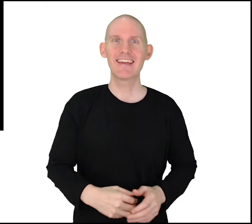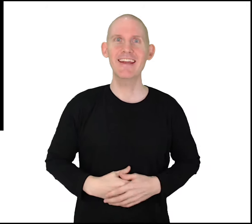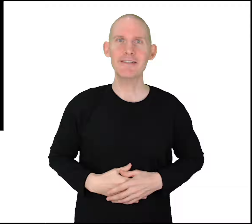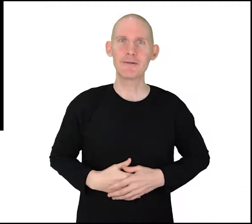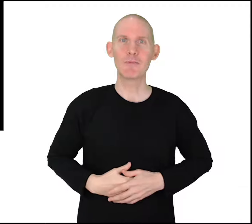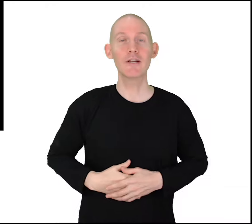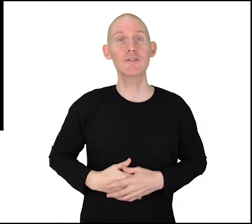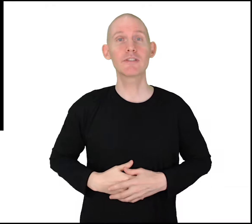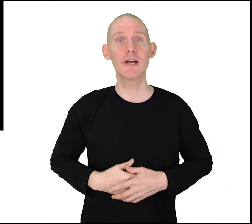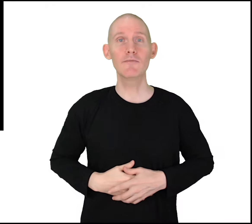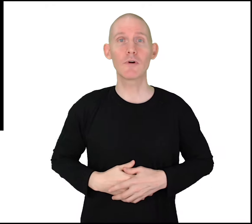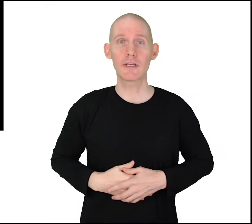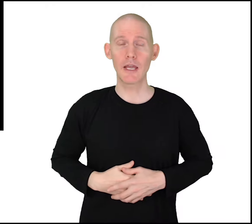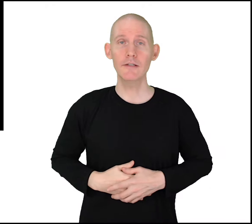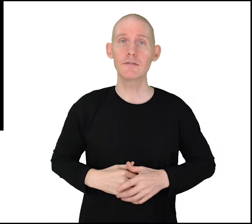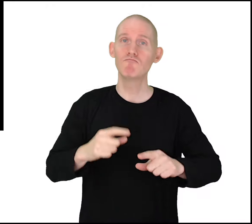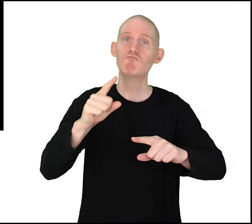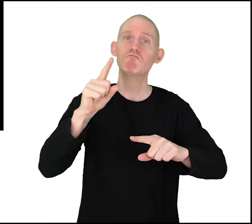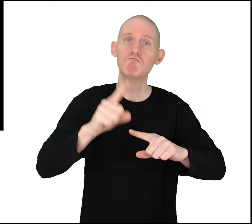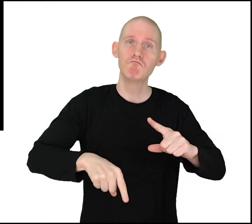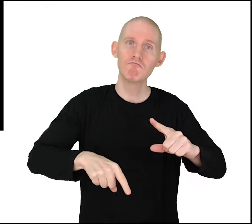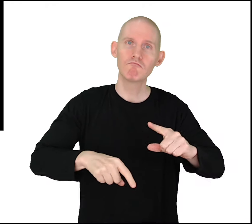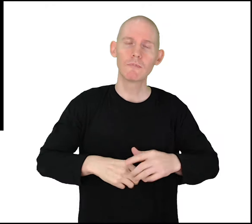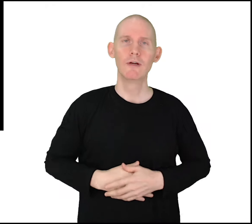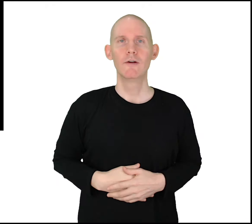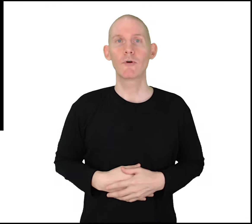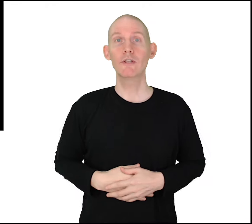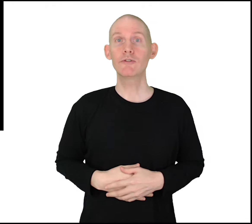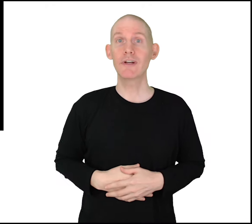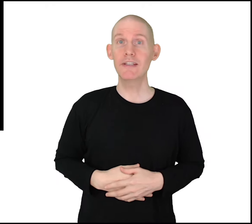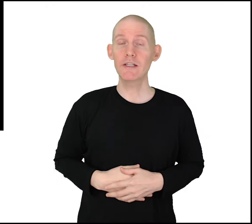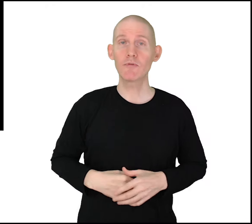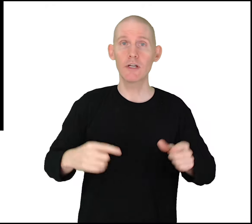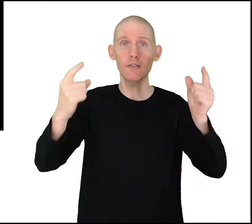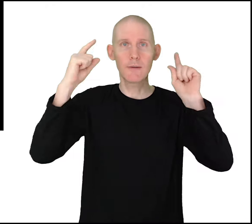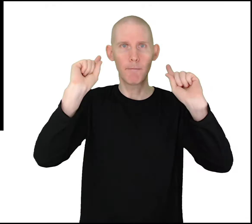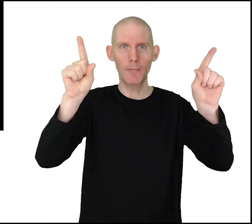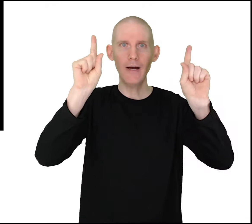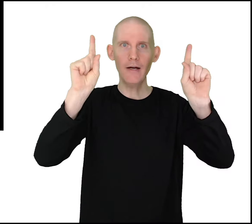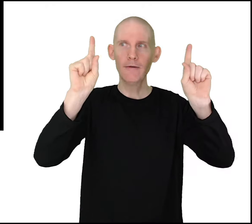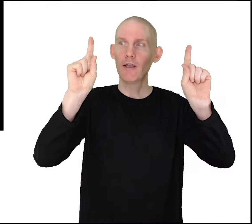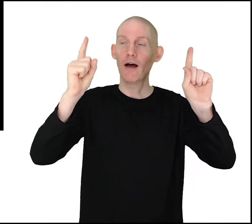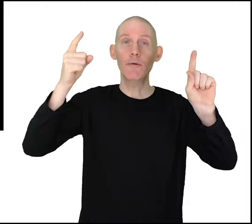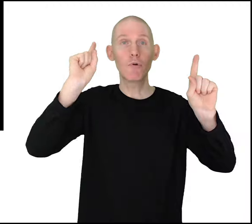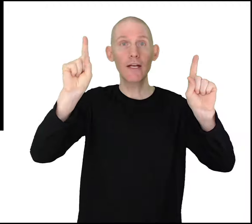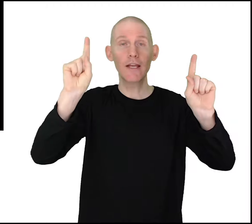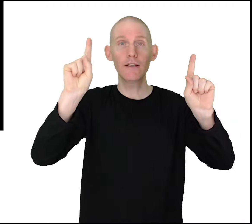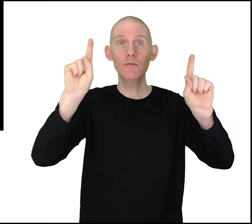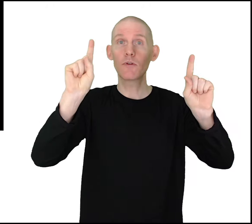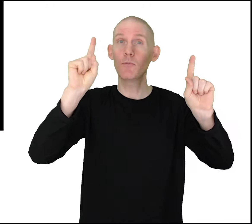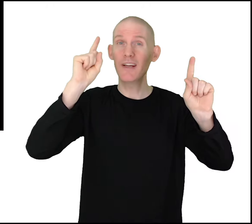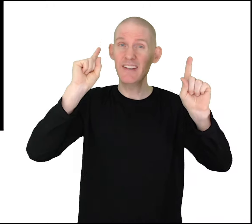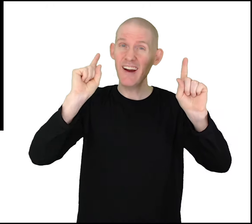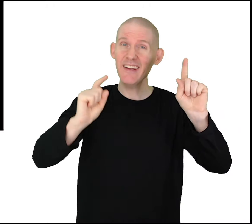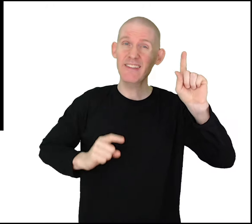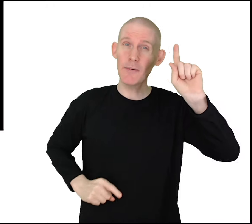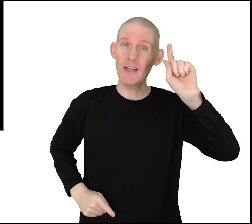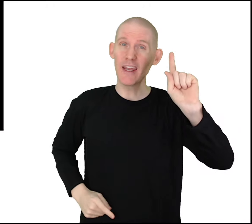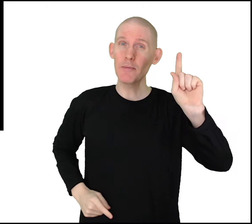Can't. Here's a sign for can't. We're going to use our index fingers. I'm right-handed with my non-dominant hand, my